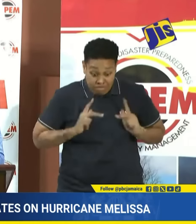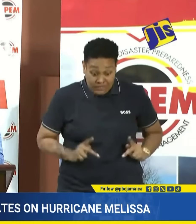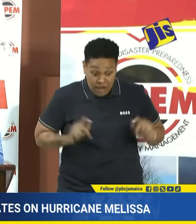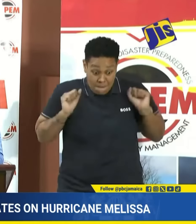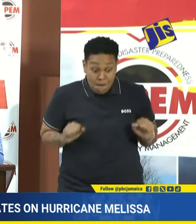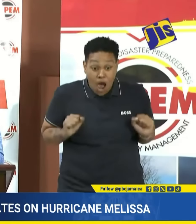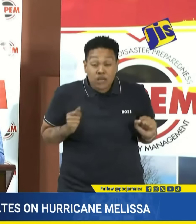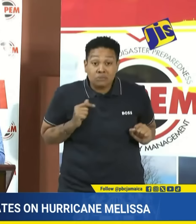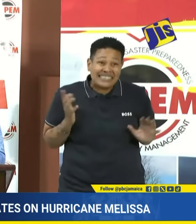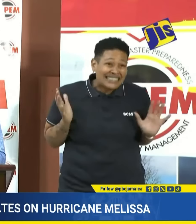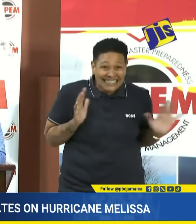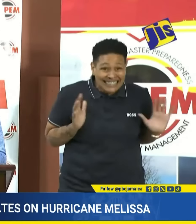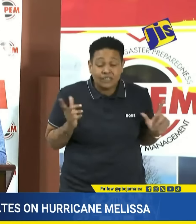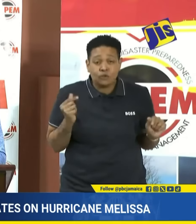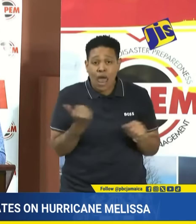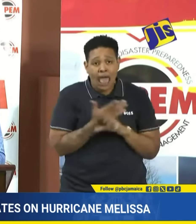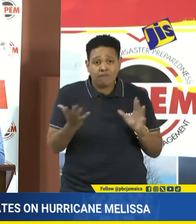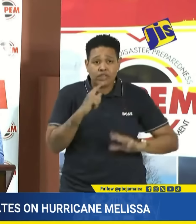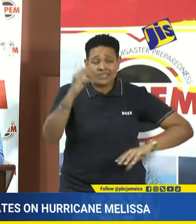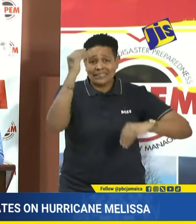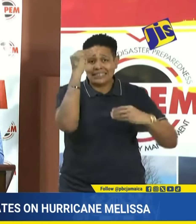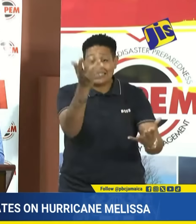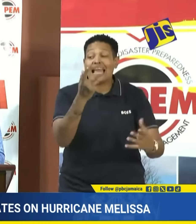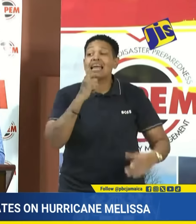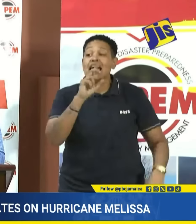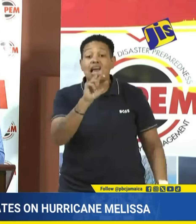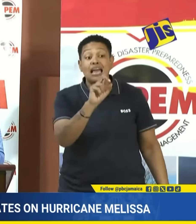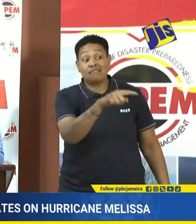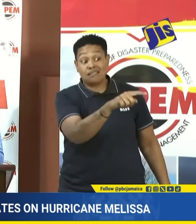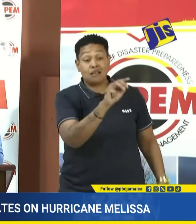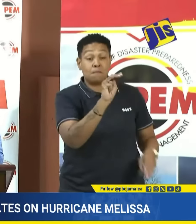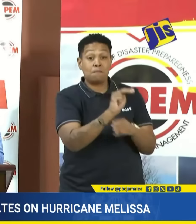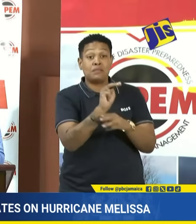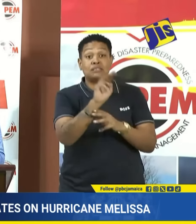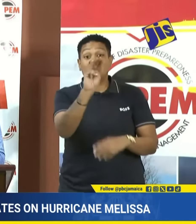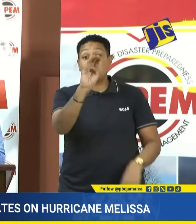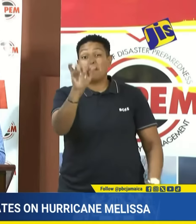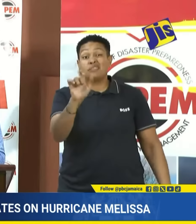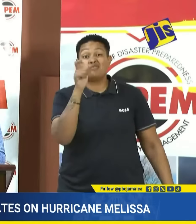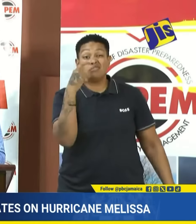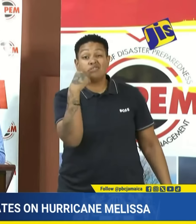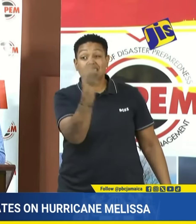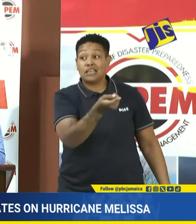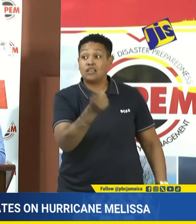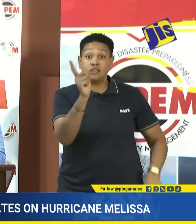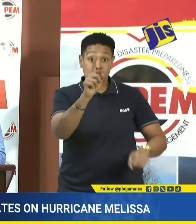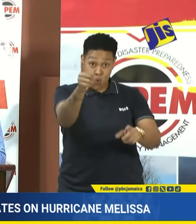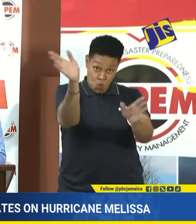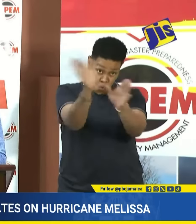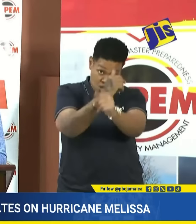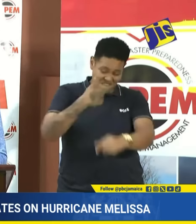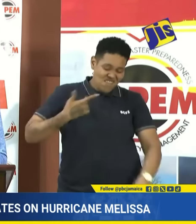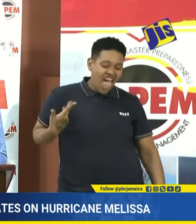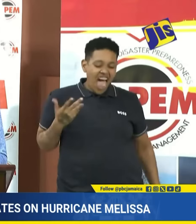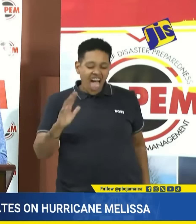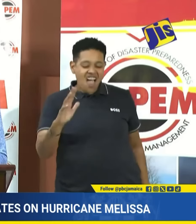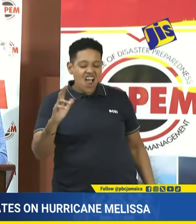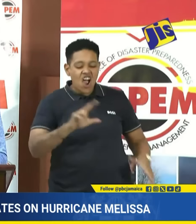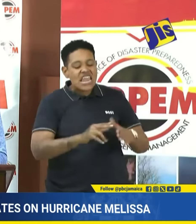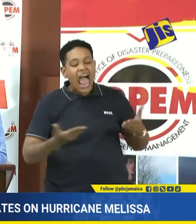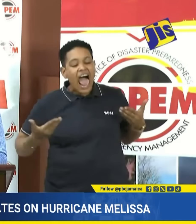physically possible. And to say, as Desmond rightly said a while ago, you cannot win this bet, so don't